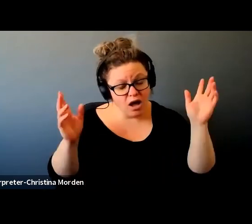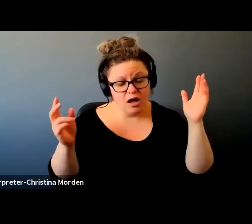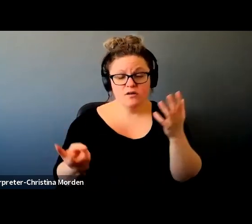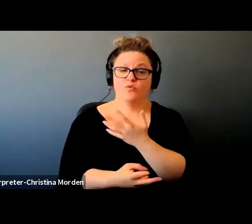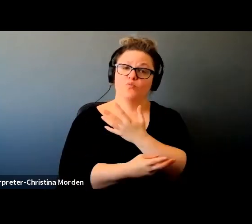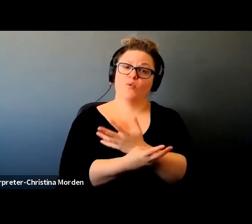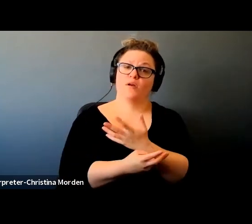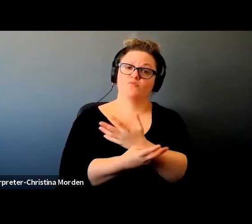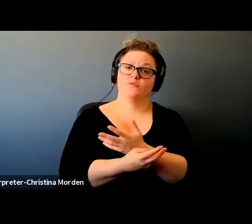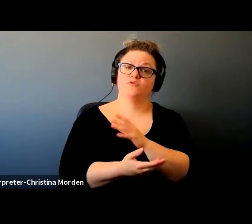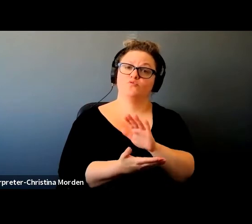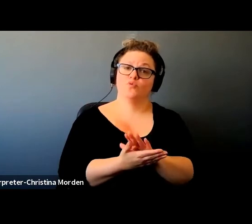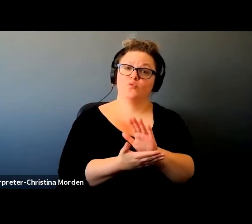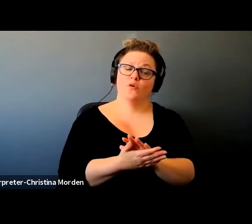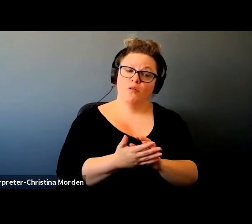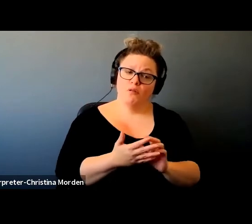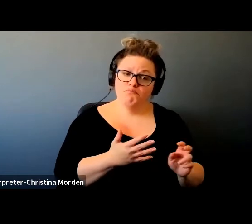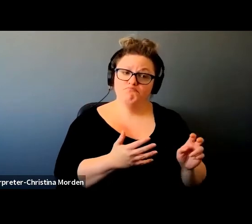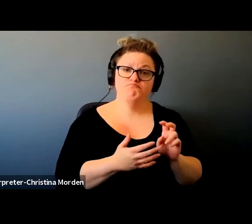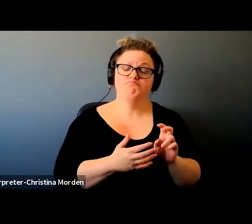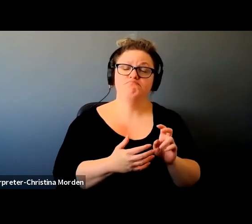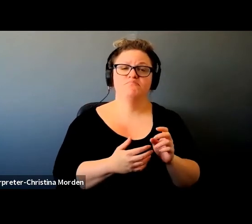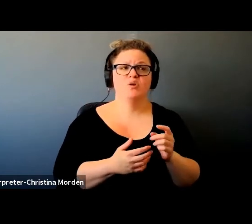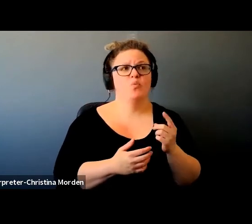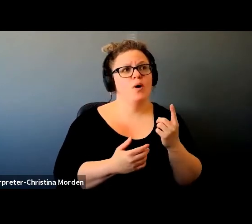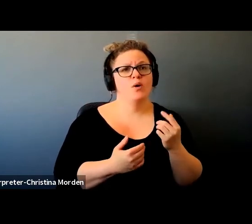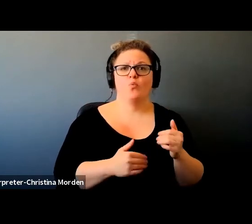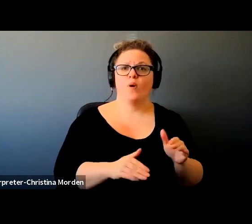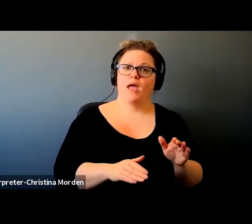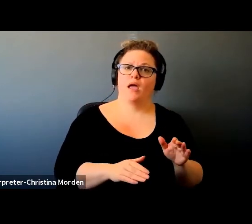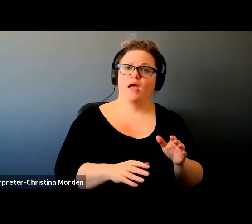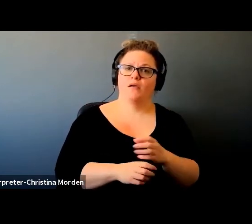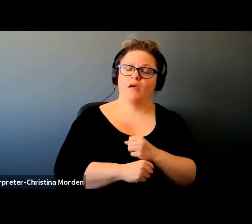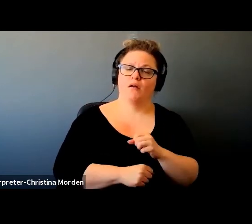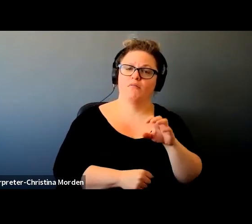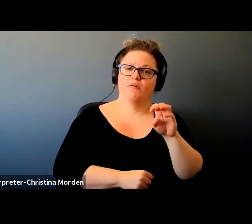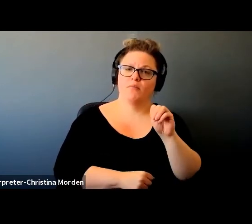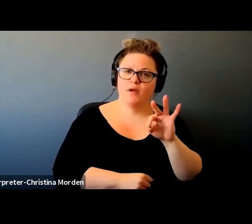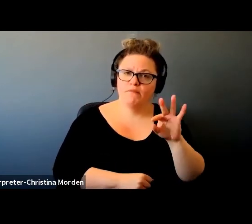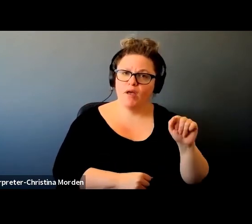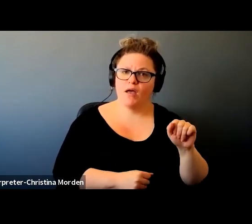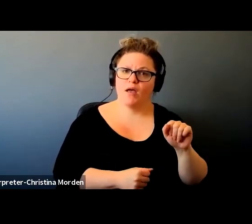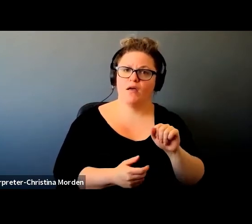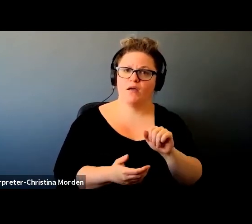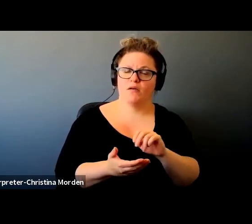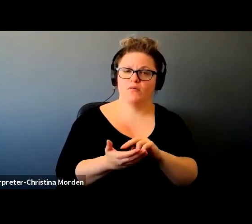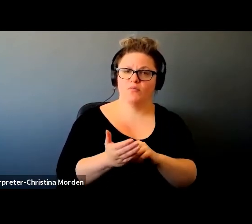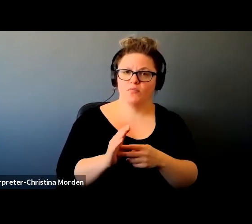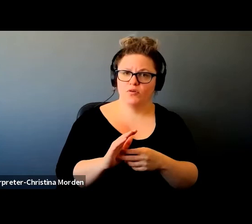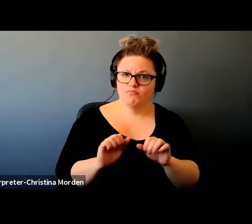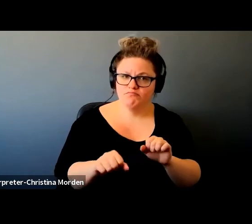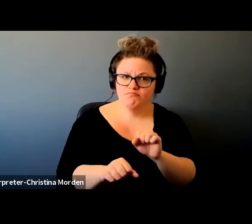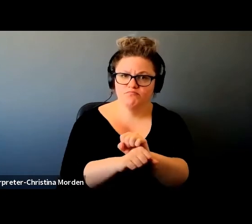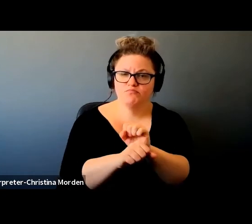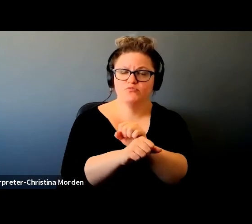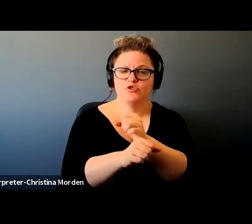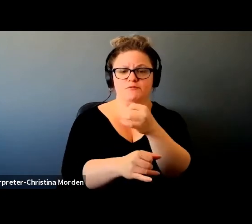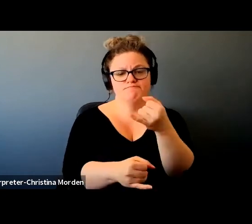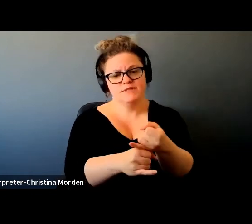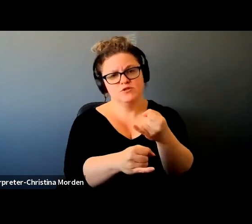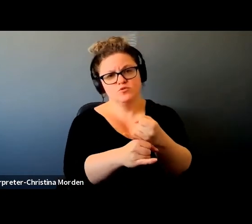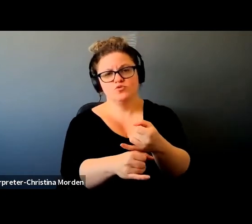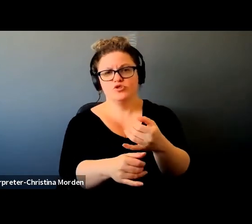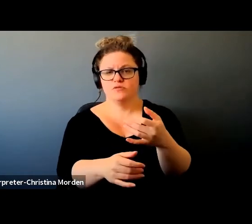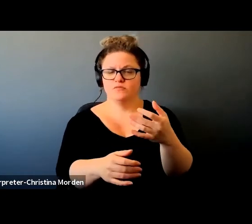be one way to get an institution that has some kind of infrastructure and other